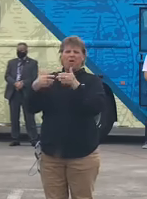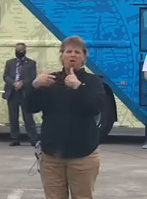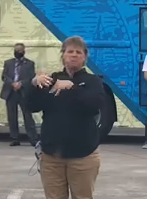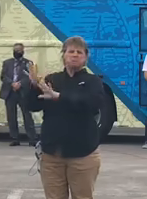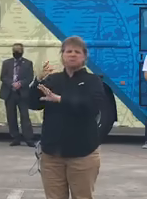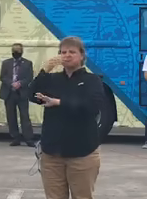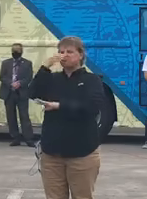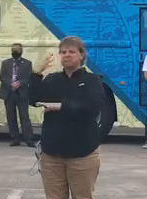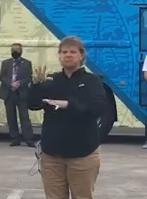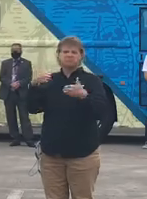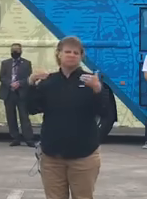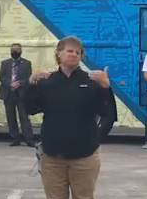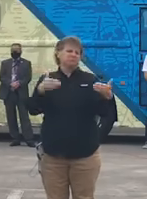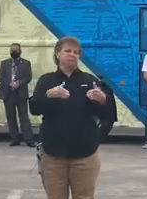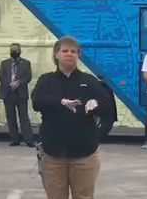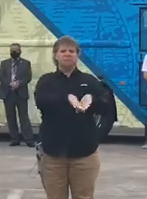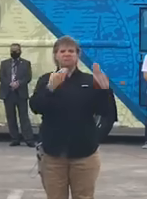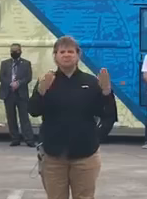Mayor, you want to address?